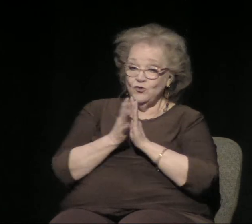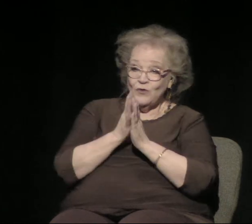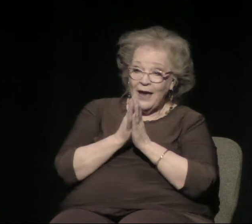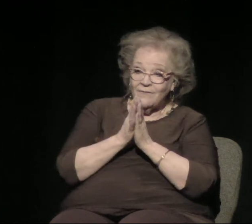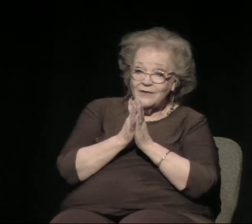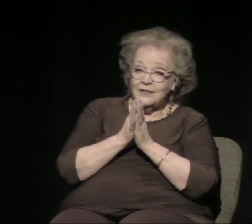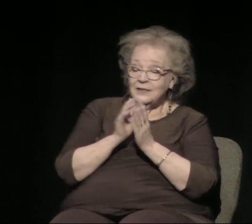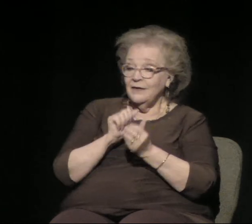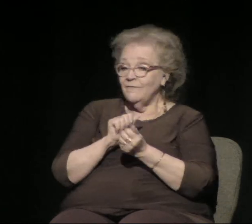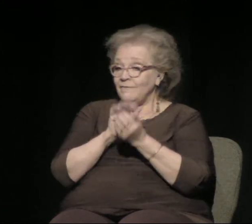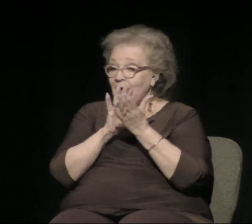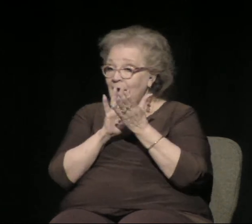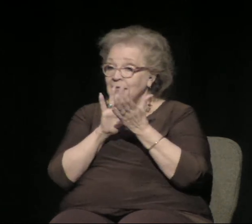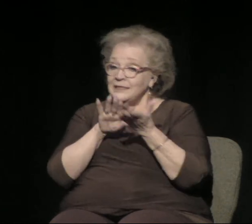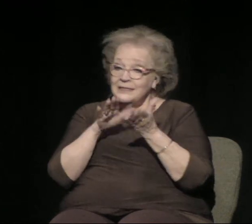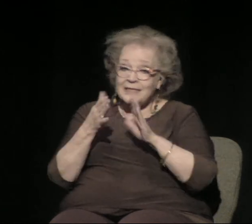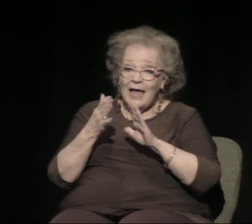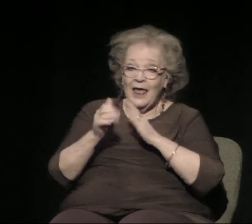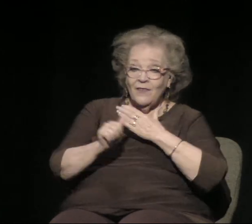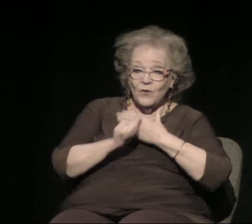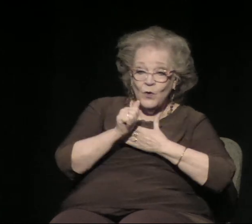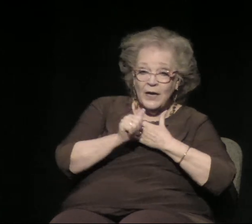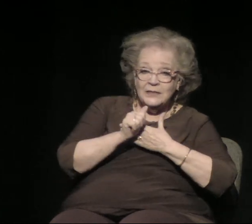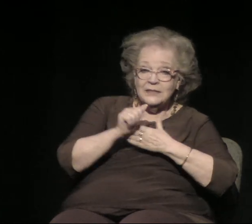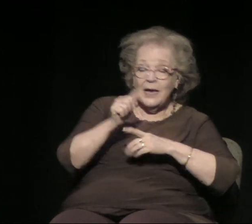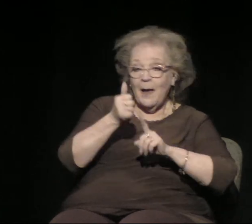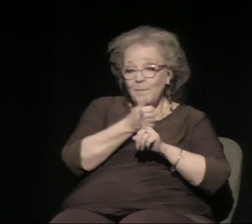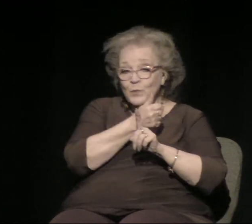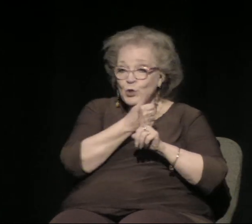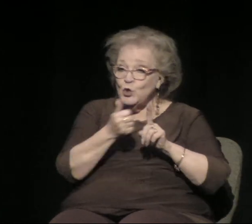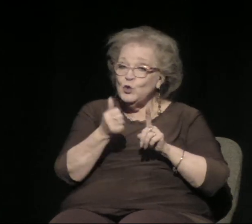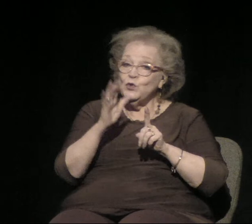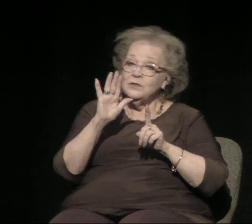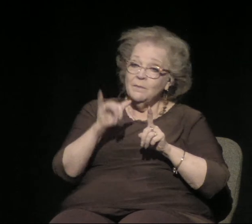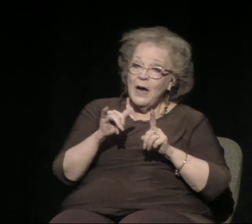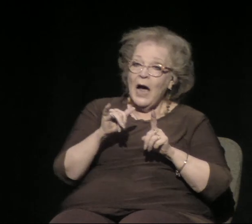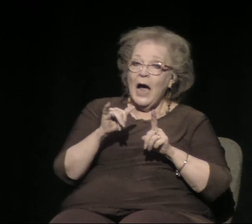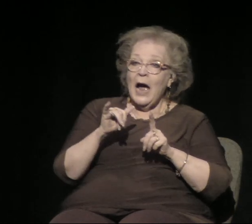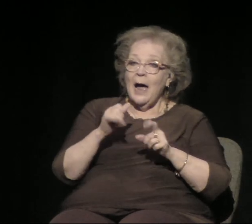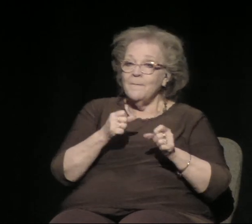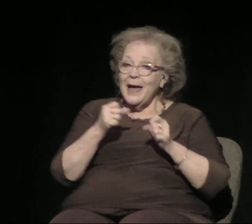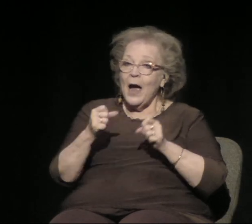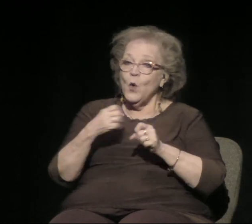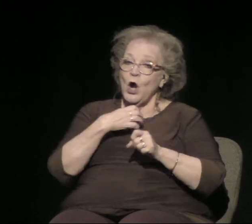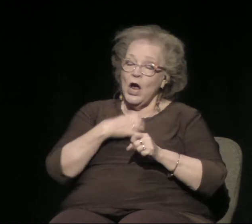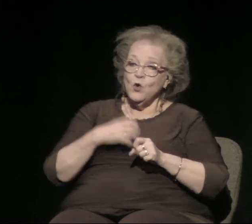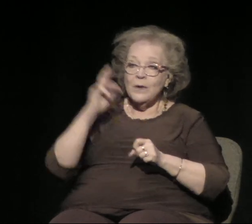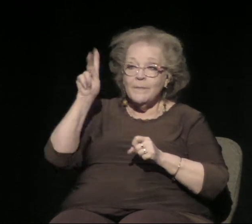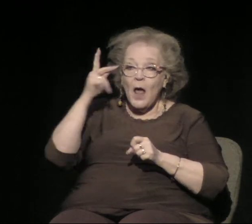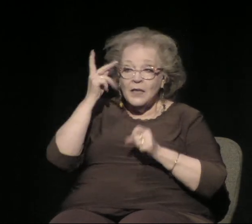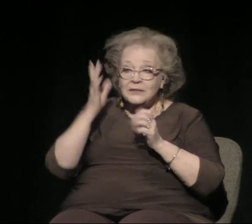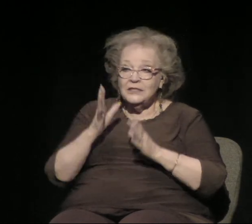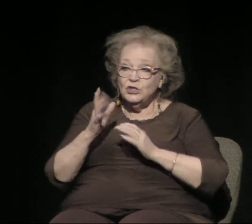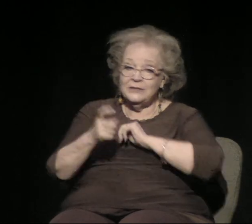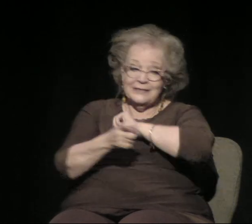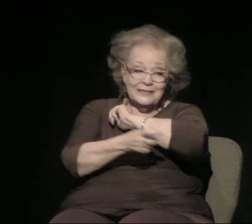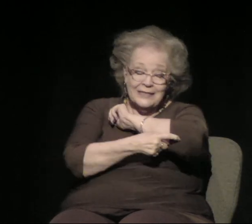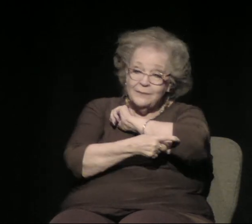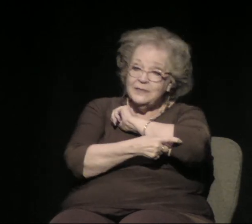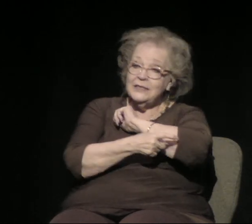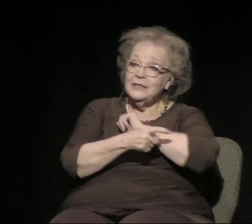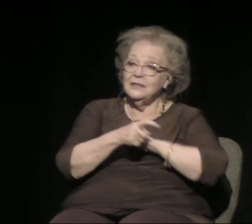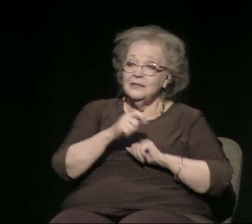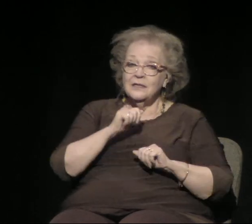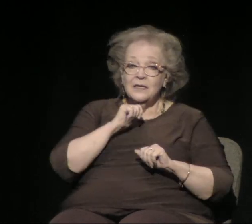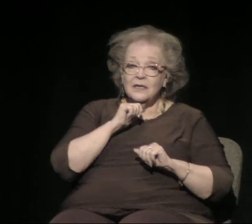They faced death threats. They were abused by powerful and power-hungry politicians. They were tempted time and time again to be